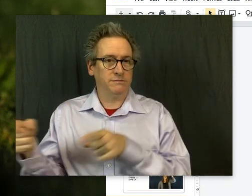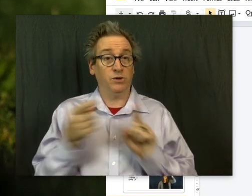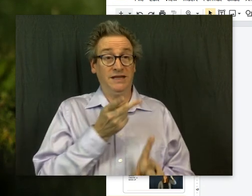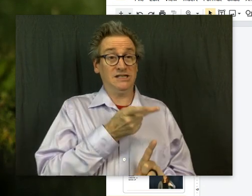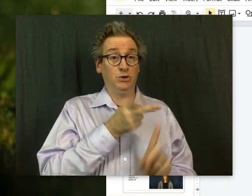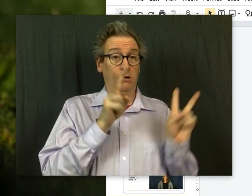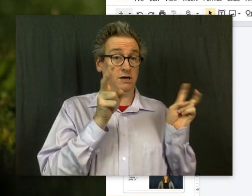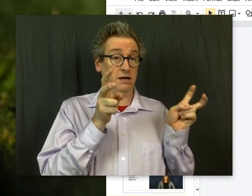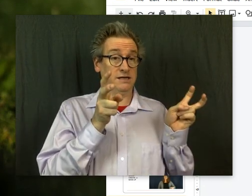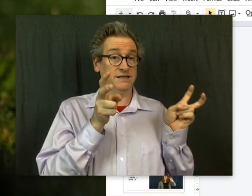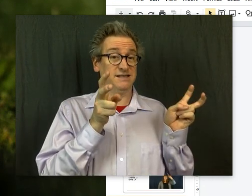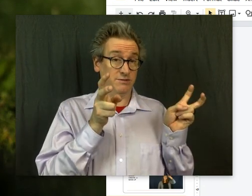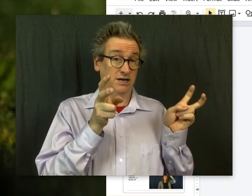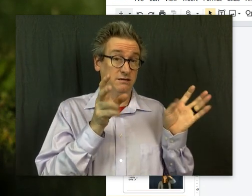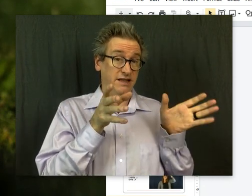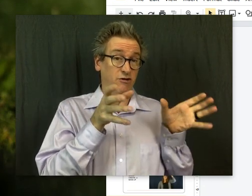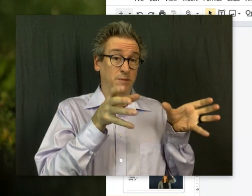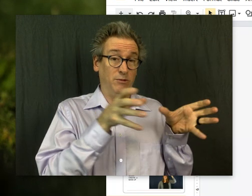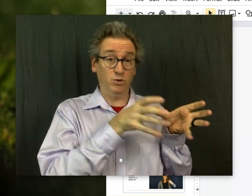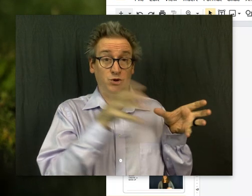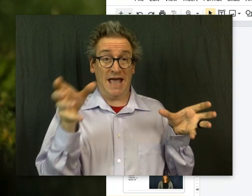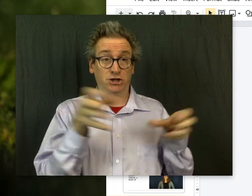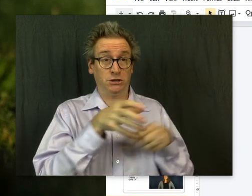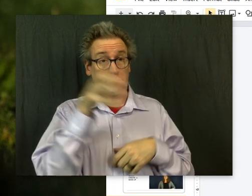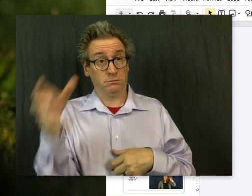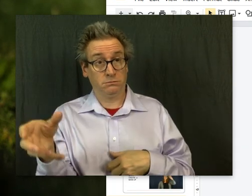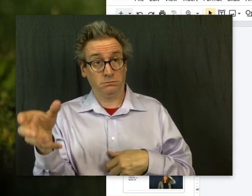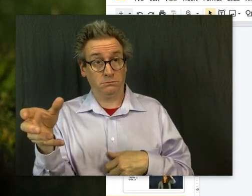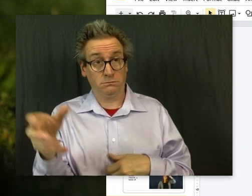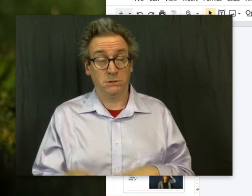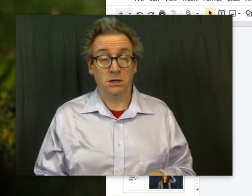right? So these two is the subject. They're the people who do the action.